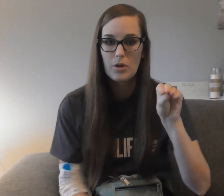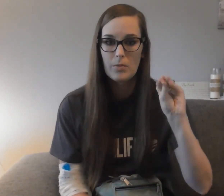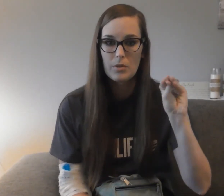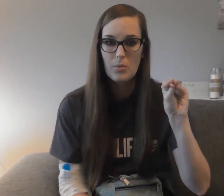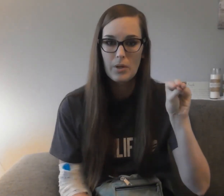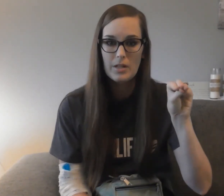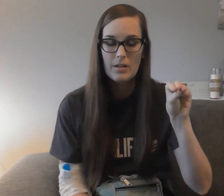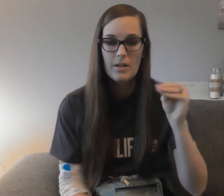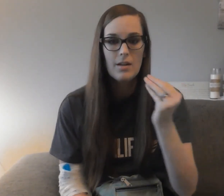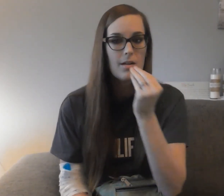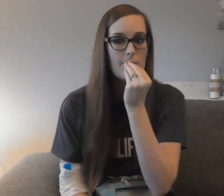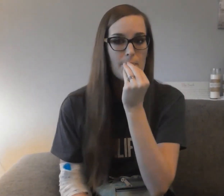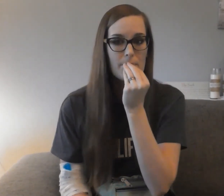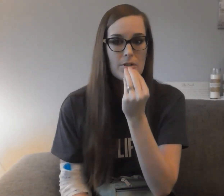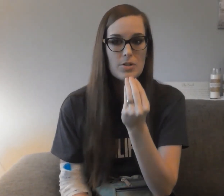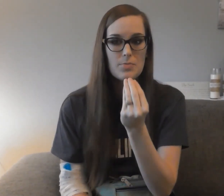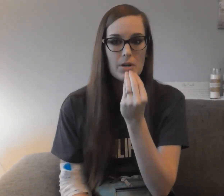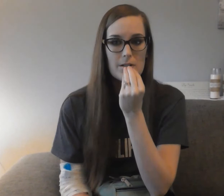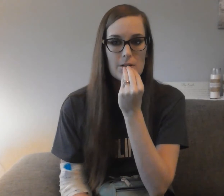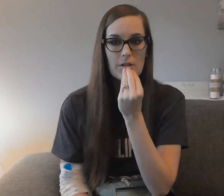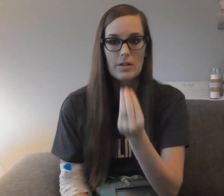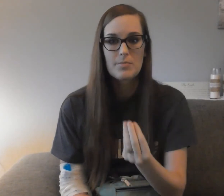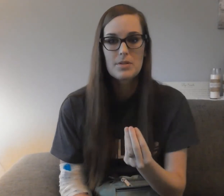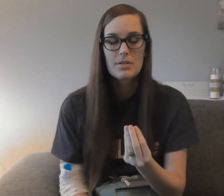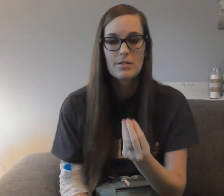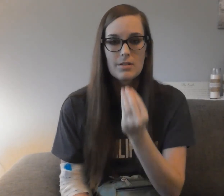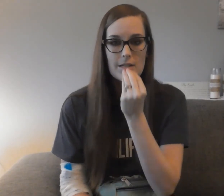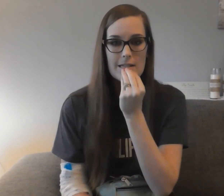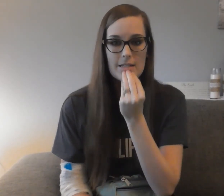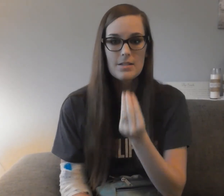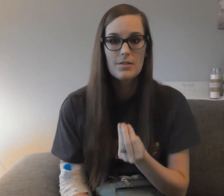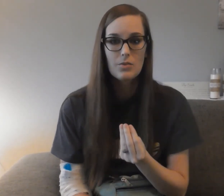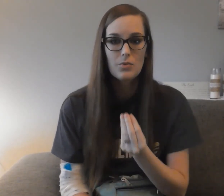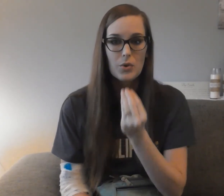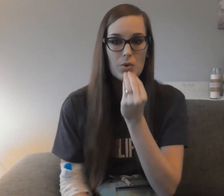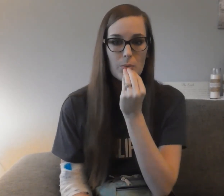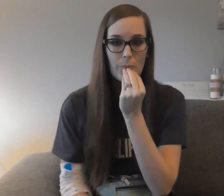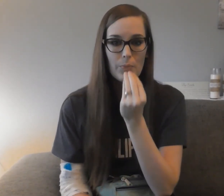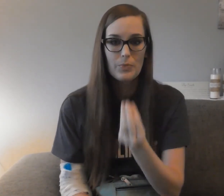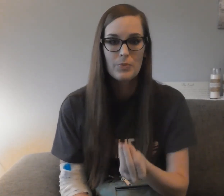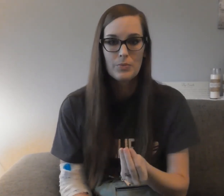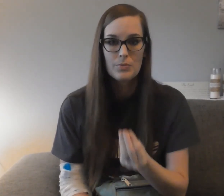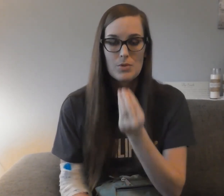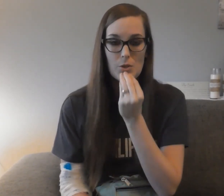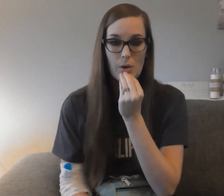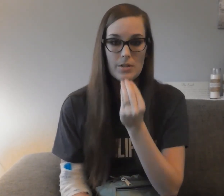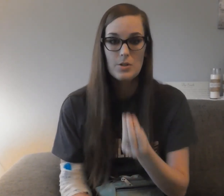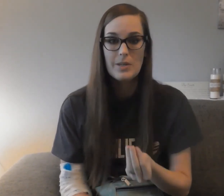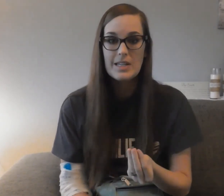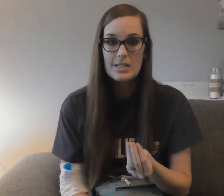with the point, and you just put it to your lips. Eat, food. Do you want to eat?